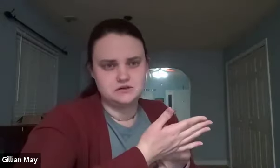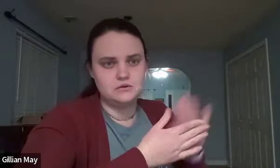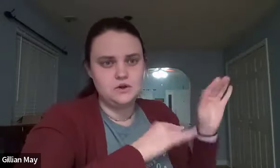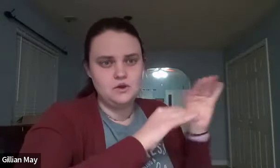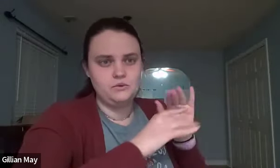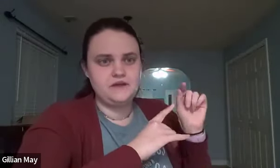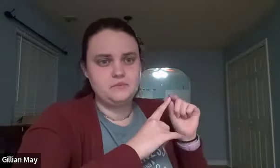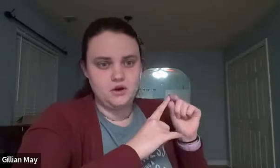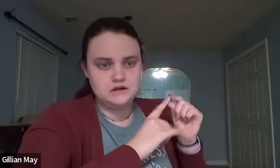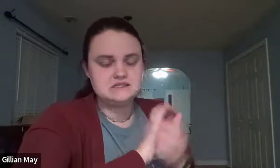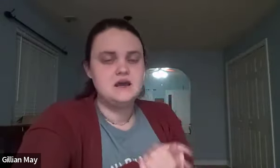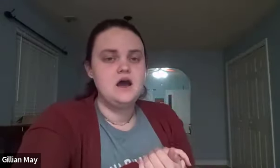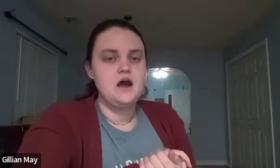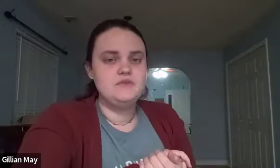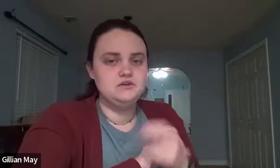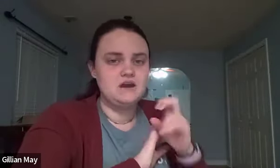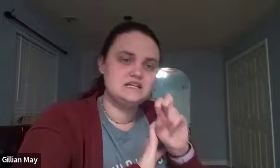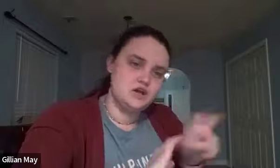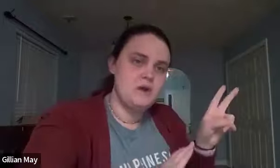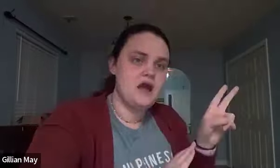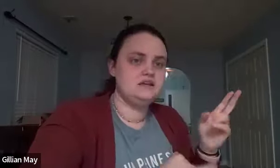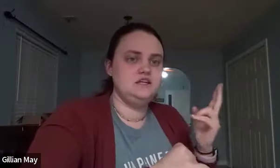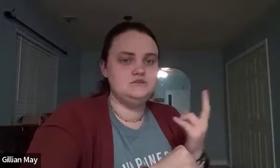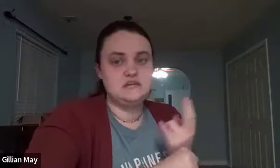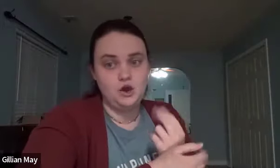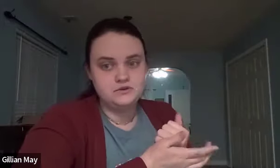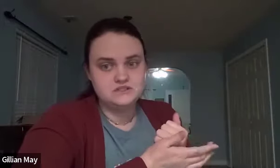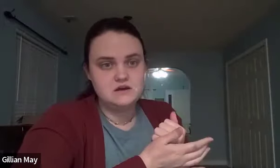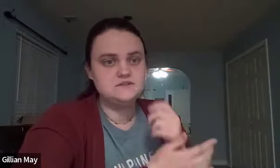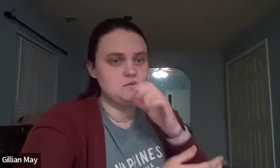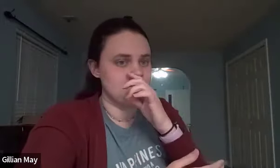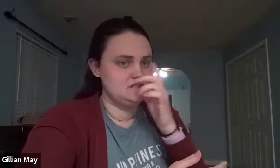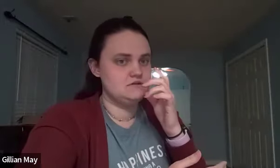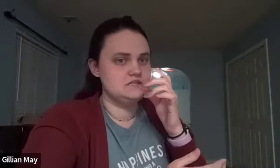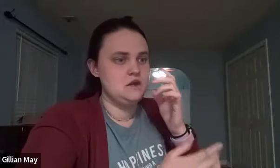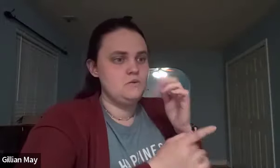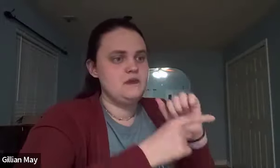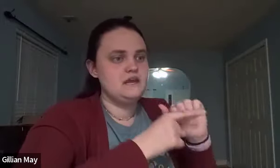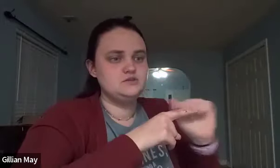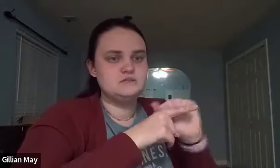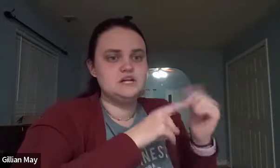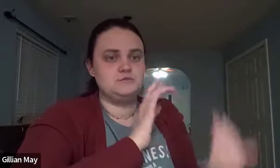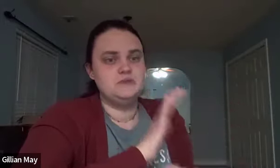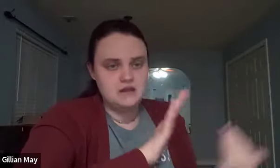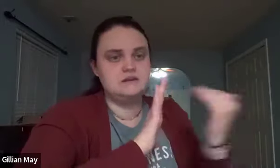too with like the parts that you guys can go back and use to help yourself. So what we do is we may not do as much